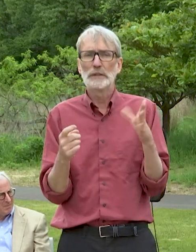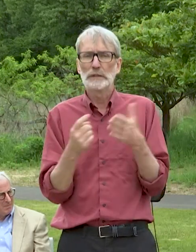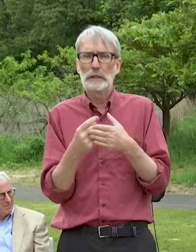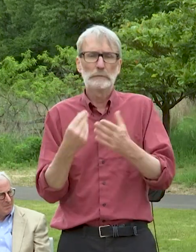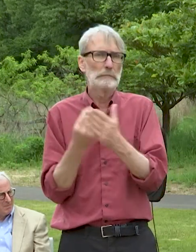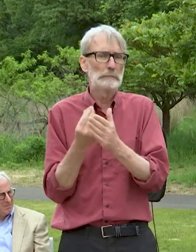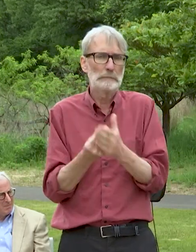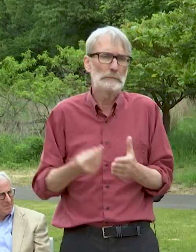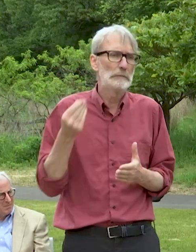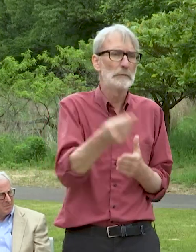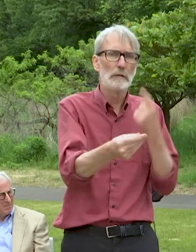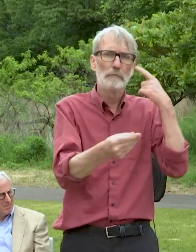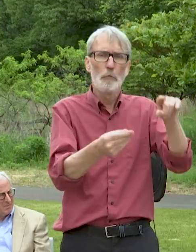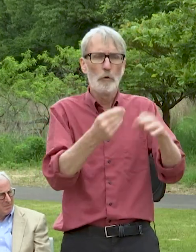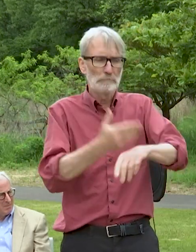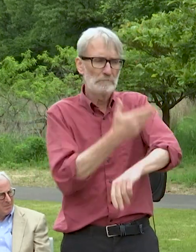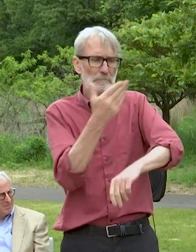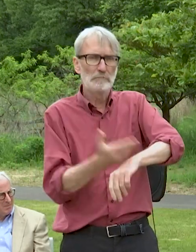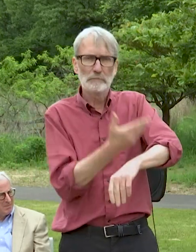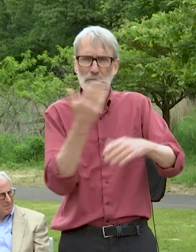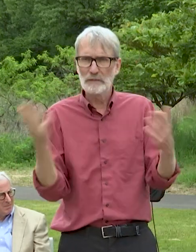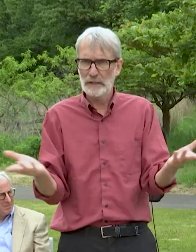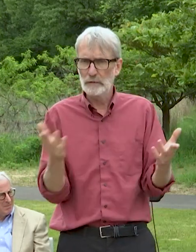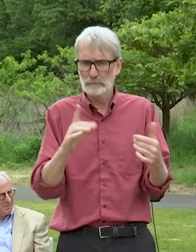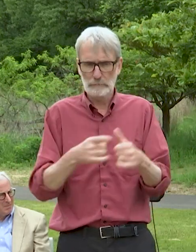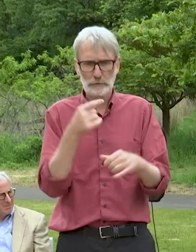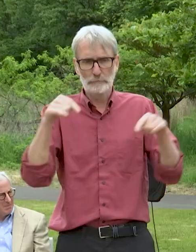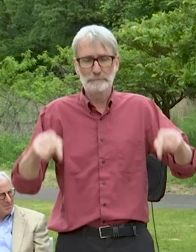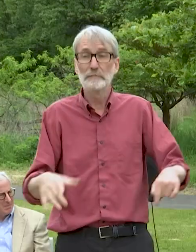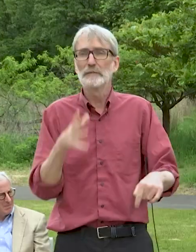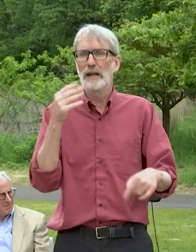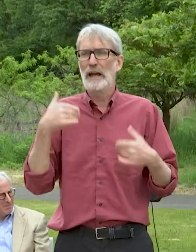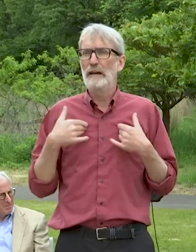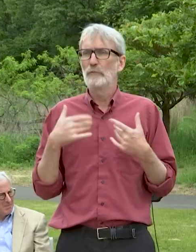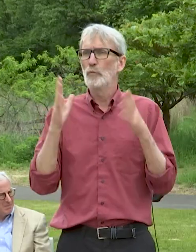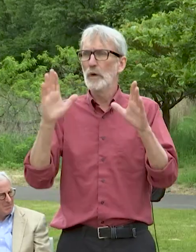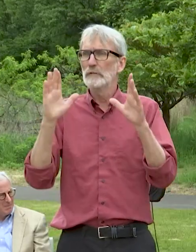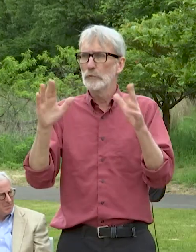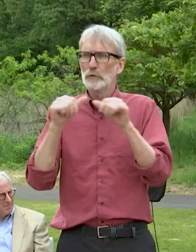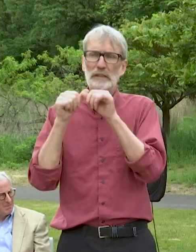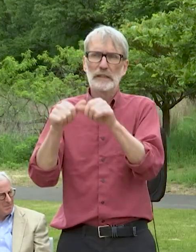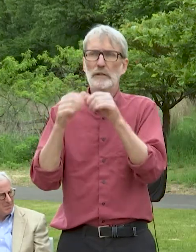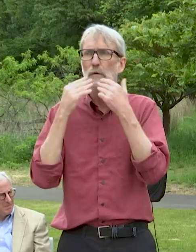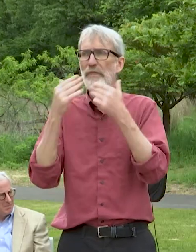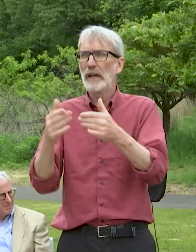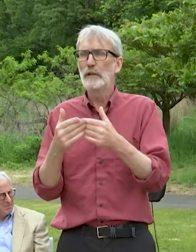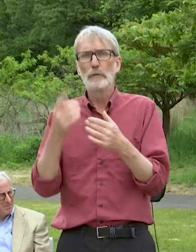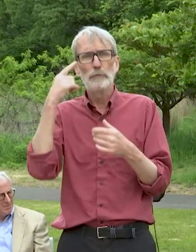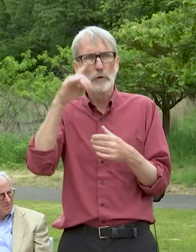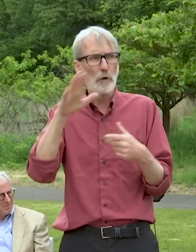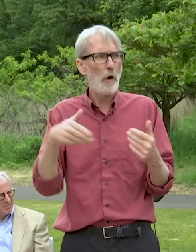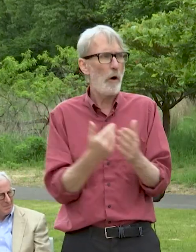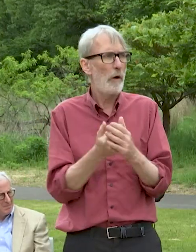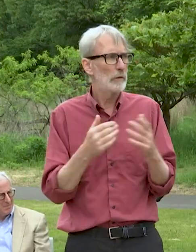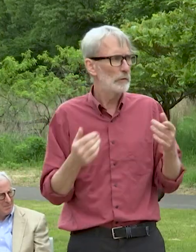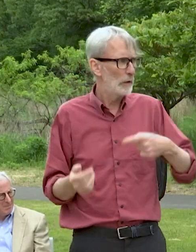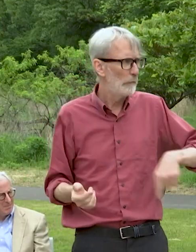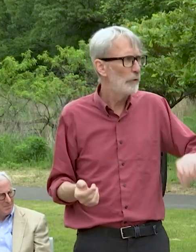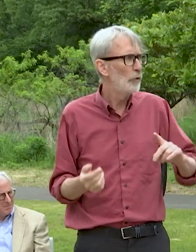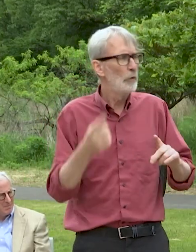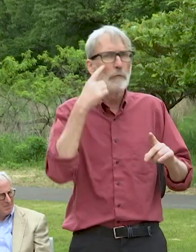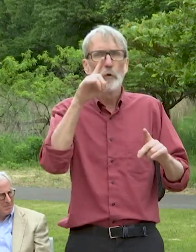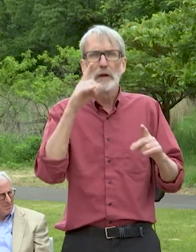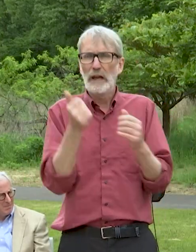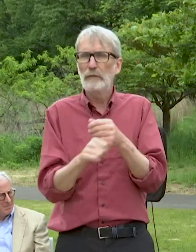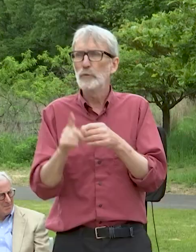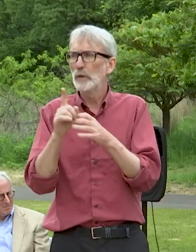improvement project right here in Frick Park, and it's so wonderful to have that legacy continue. Thank you to everyone here today for all that